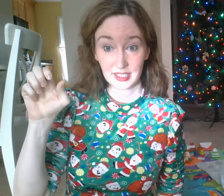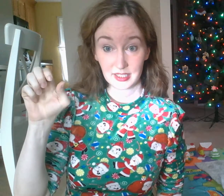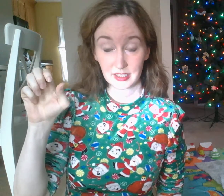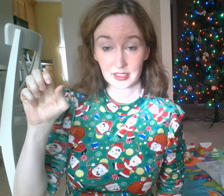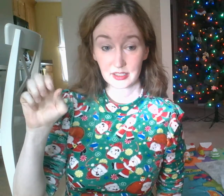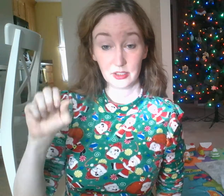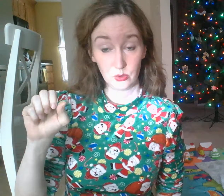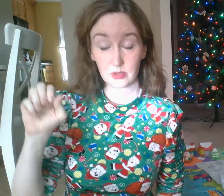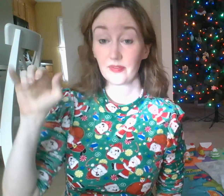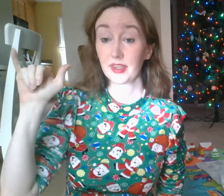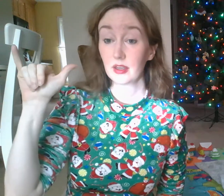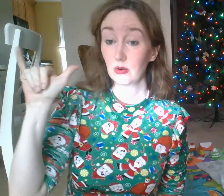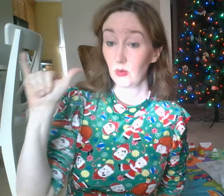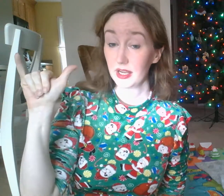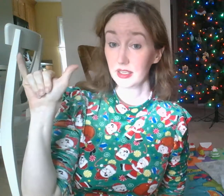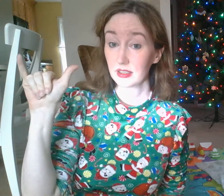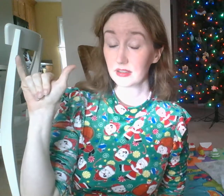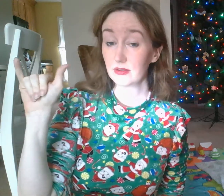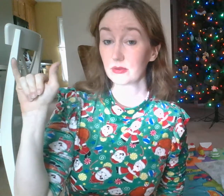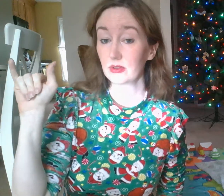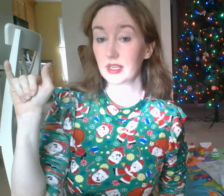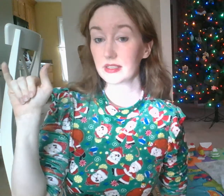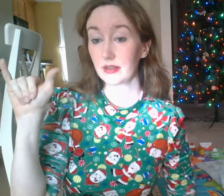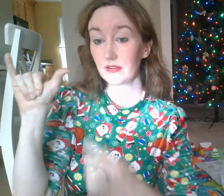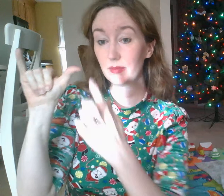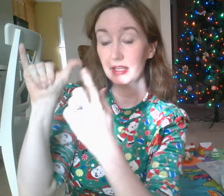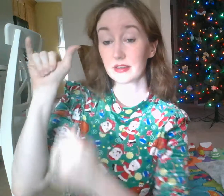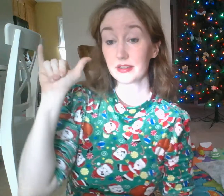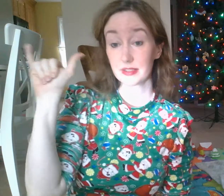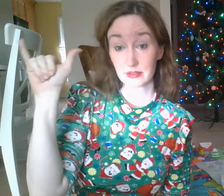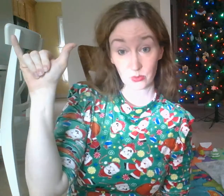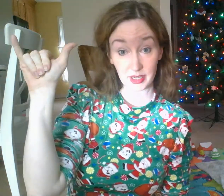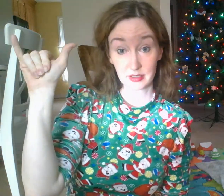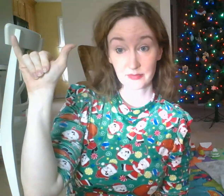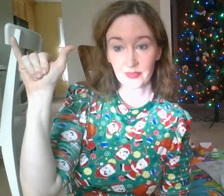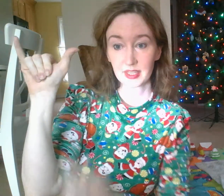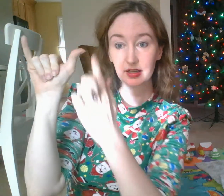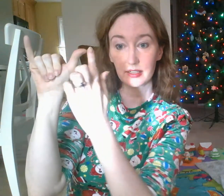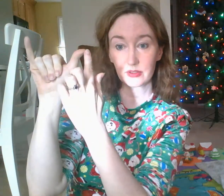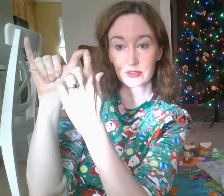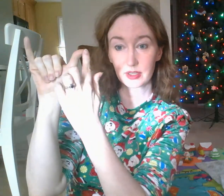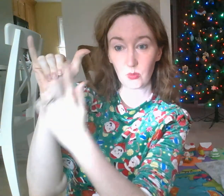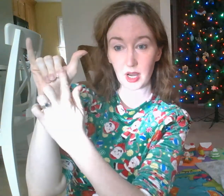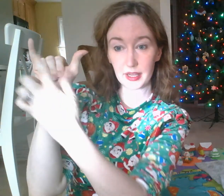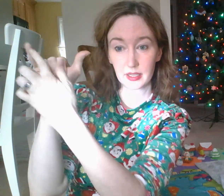Y-U-L-E. Yule. Y. If you don't know your ASL alphabet, this is Y. Kind of looks like a Y.